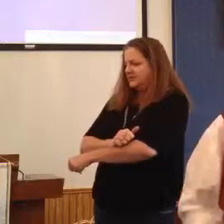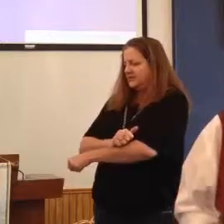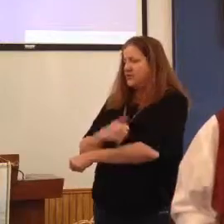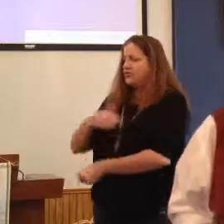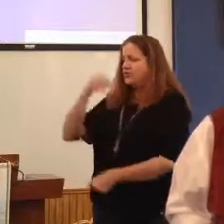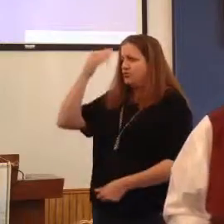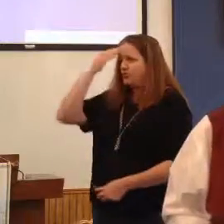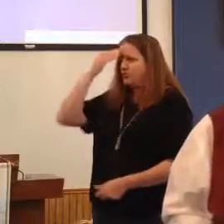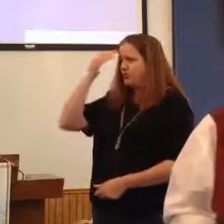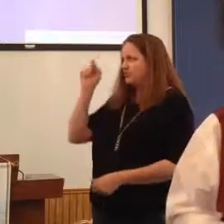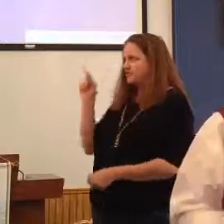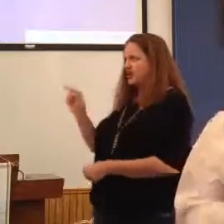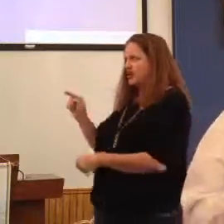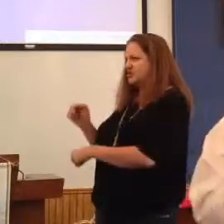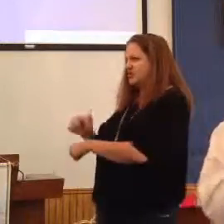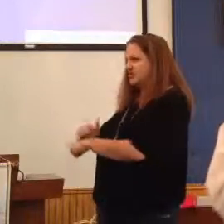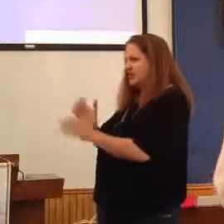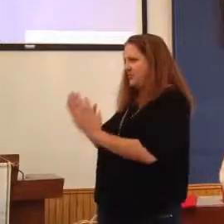shepherd